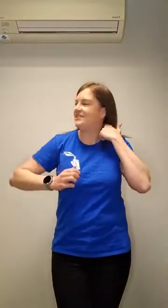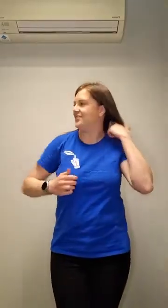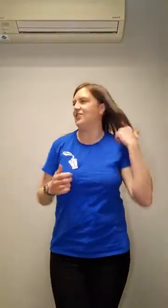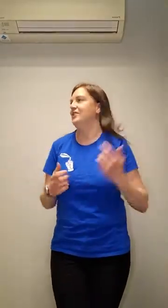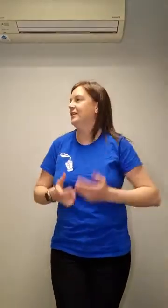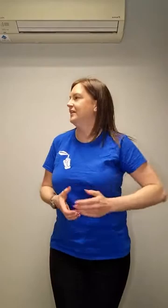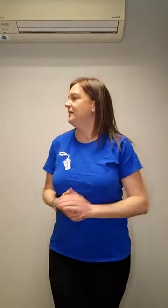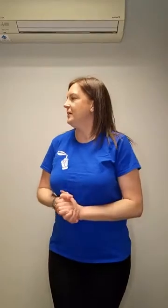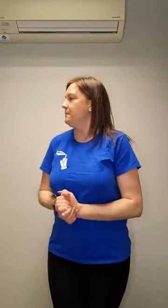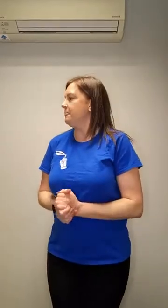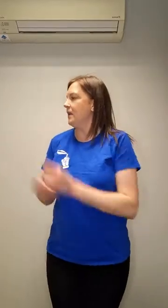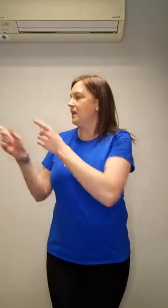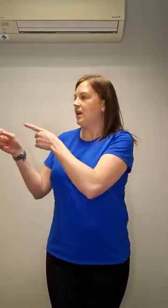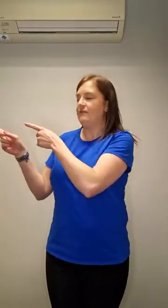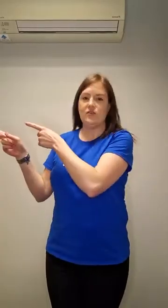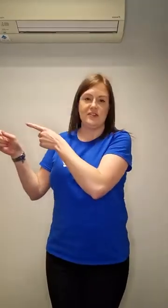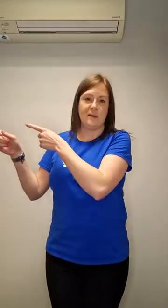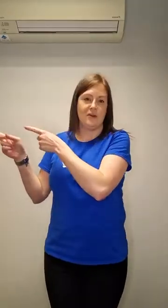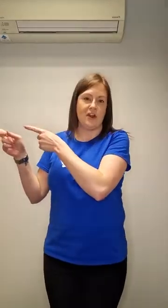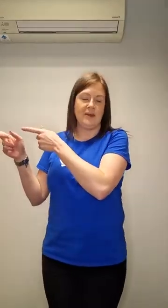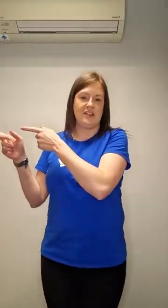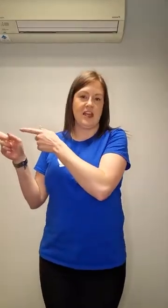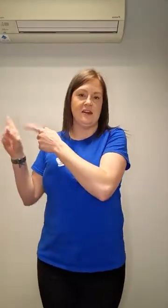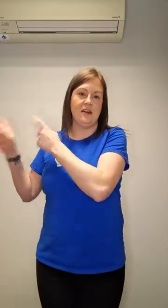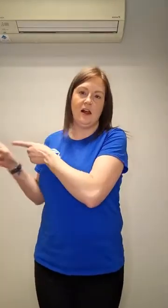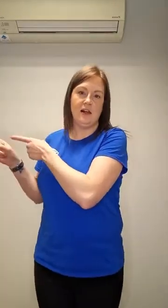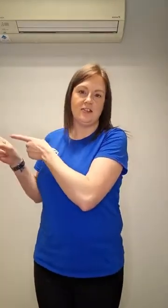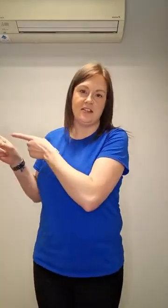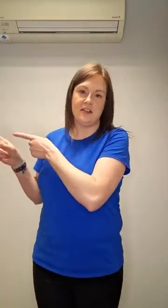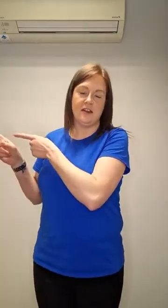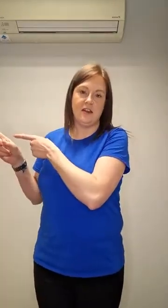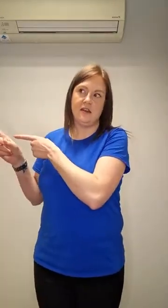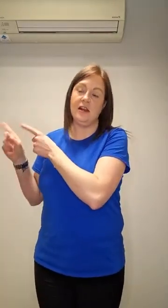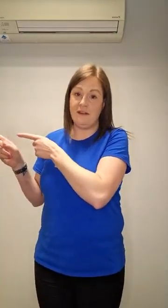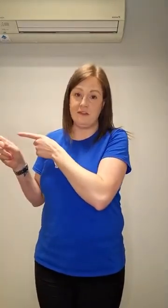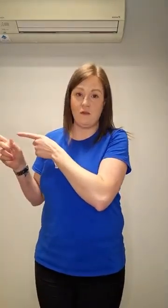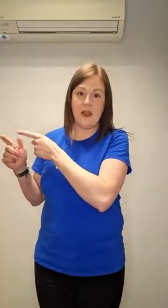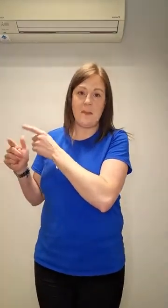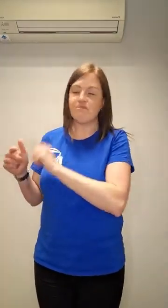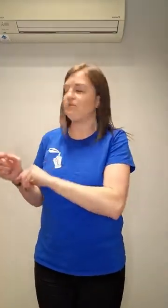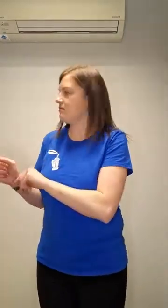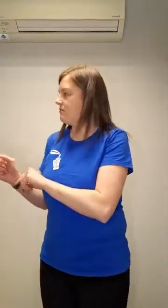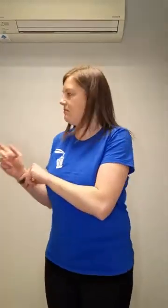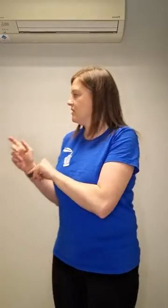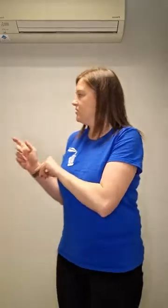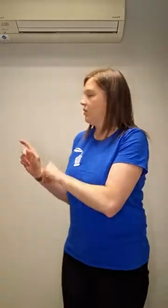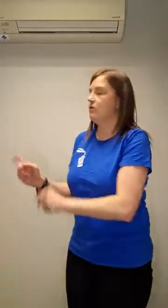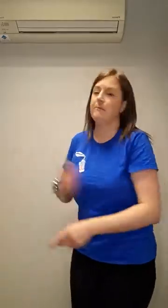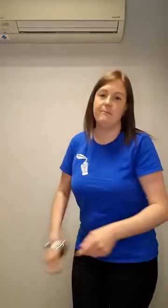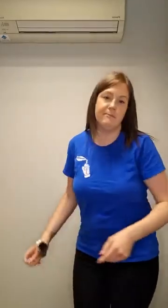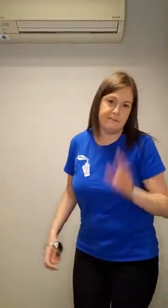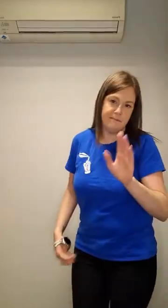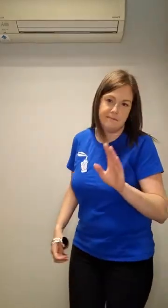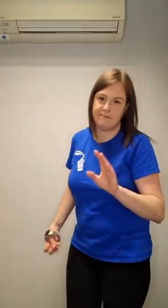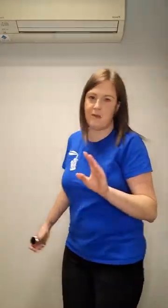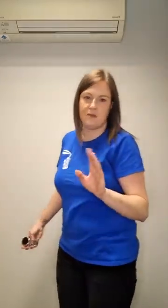So, I've got you set up on an iPad again, just to the left of me. So, bear with me if